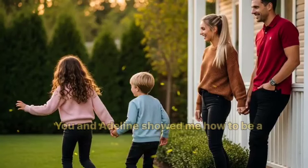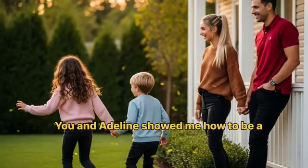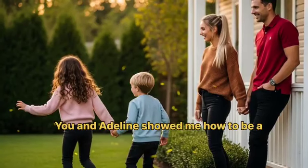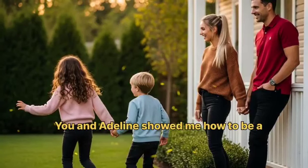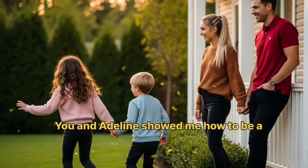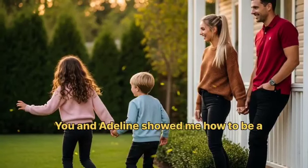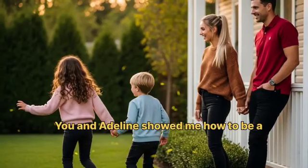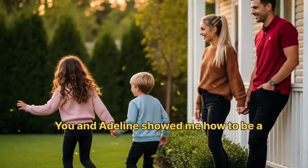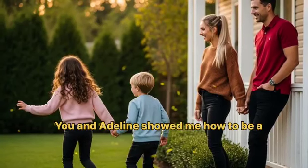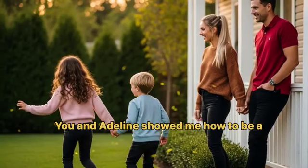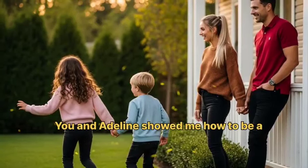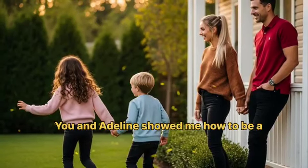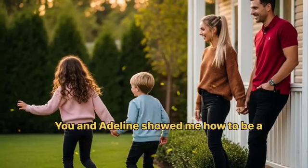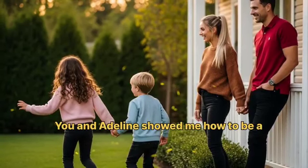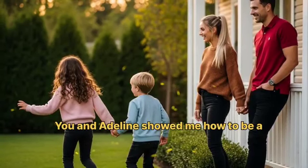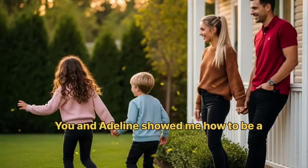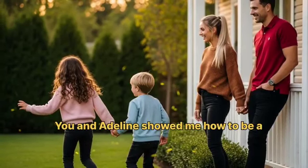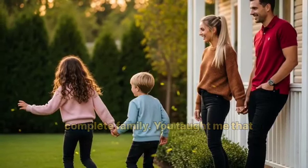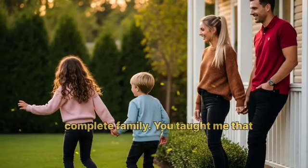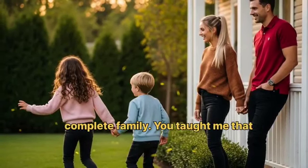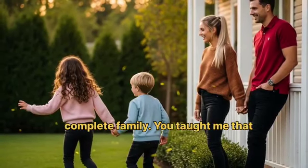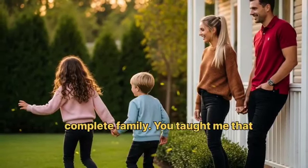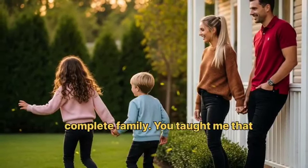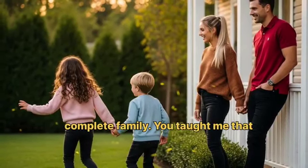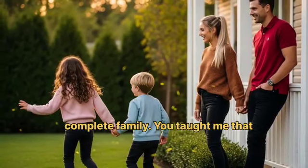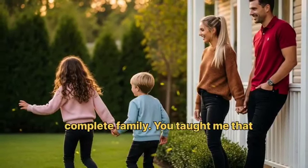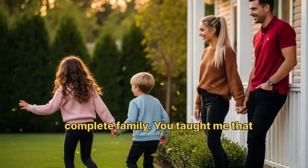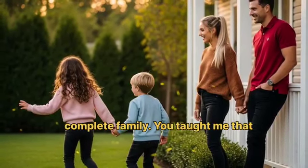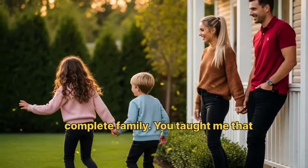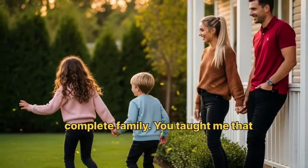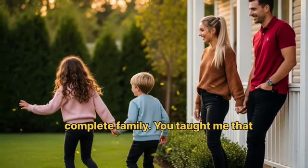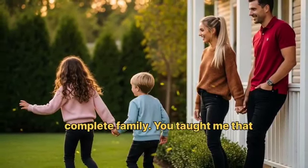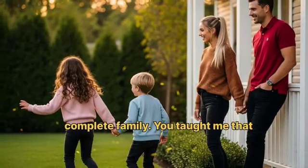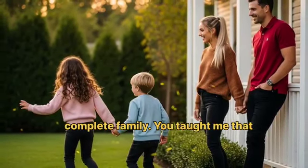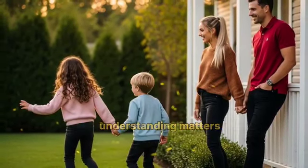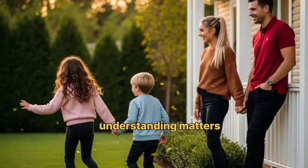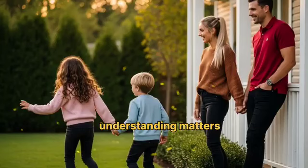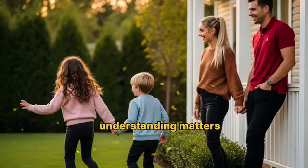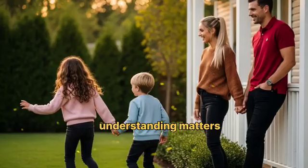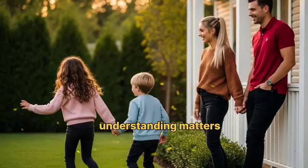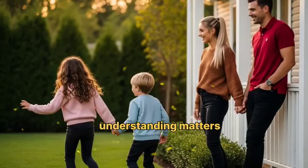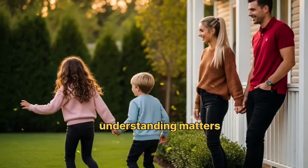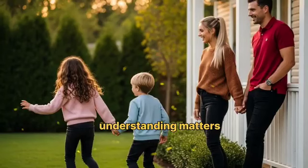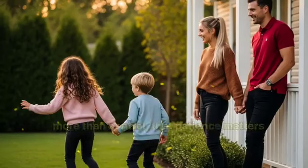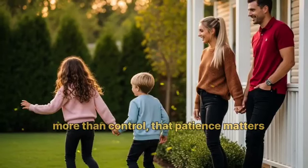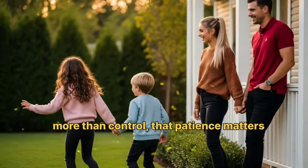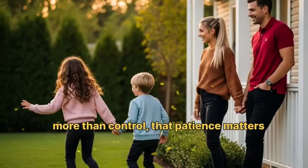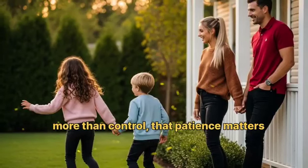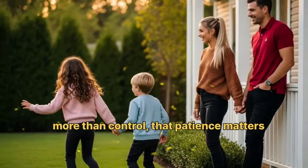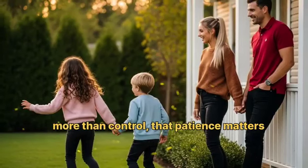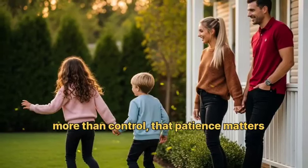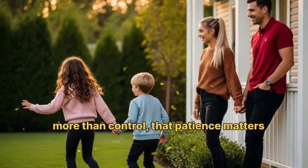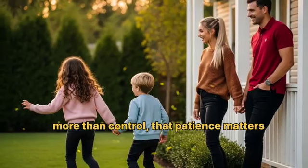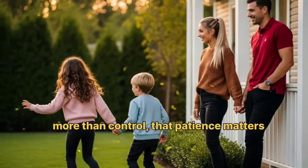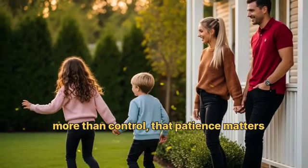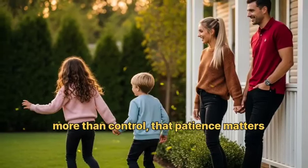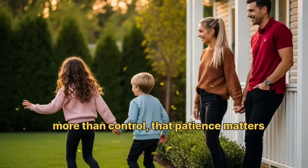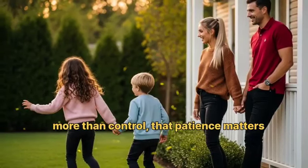and Adeline showed me how to be a complete family. You taught me that understanding matters more than control, that